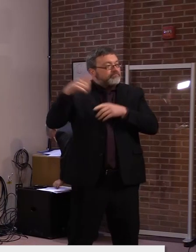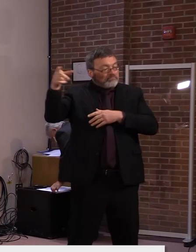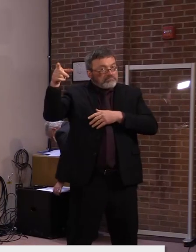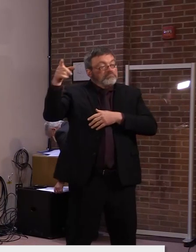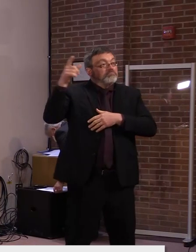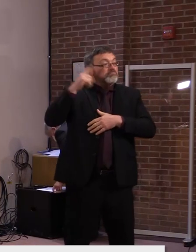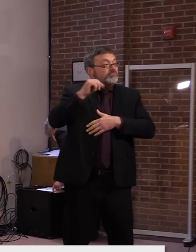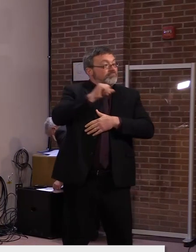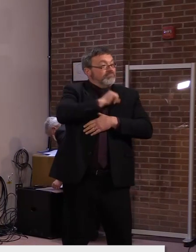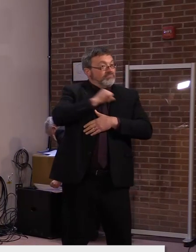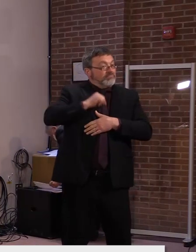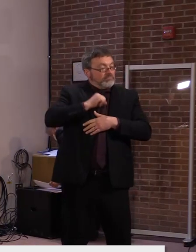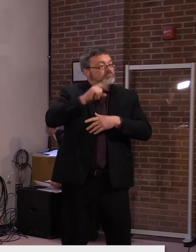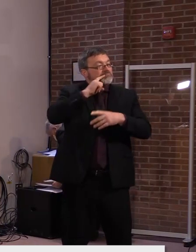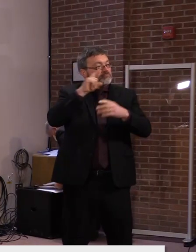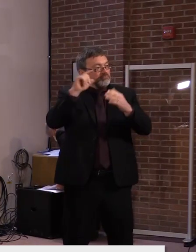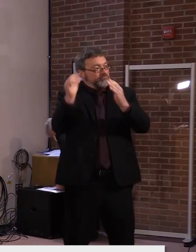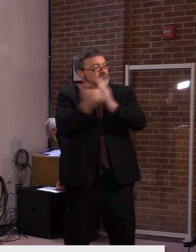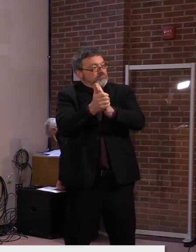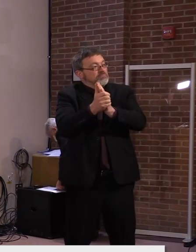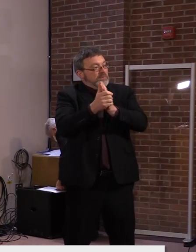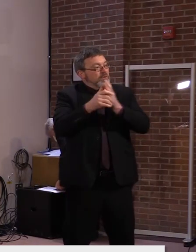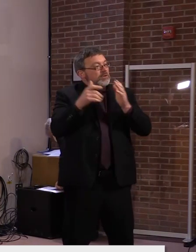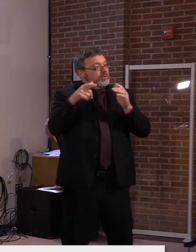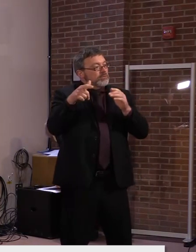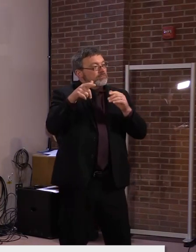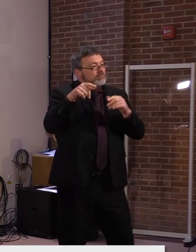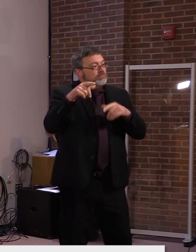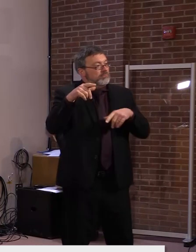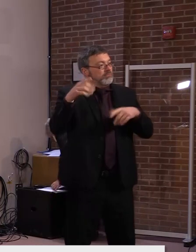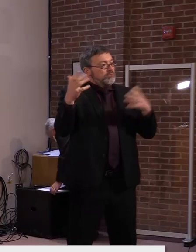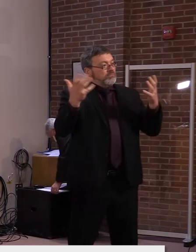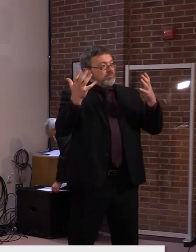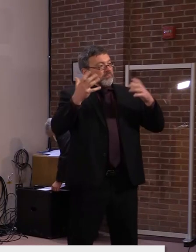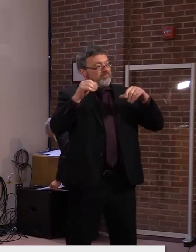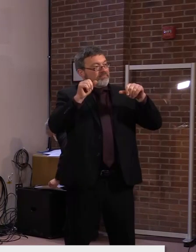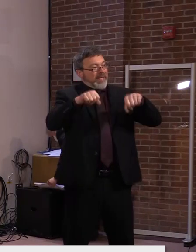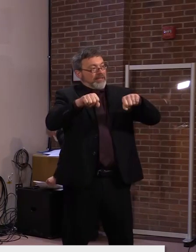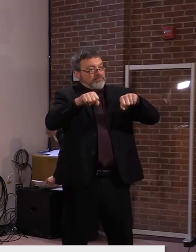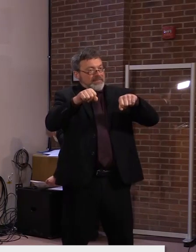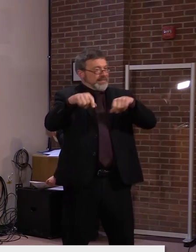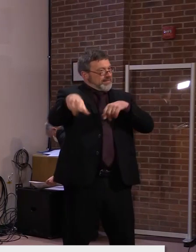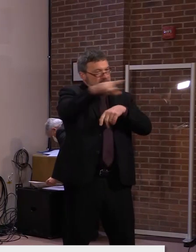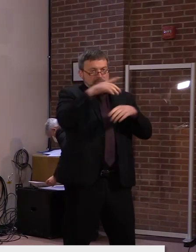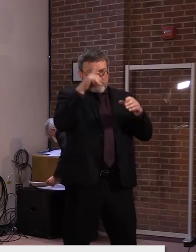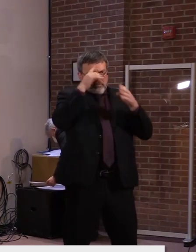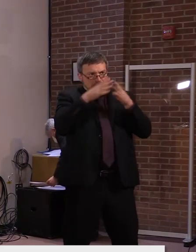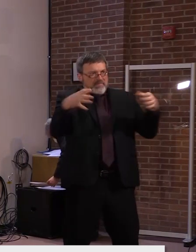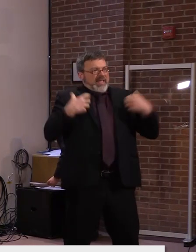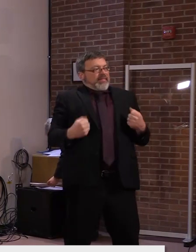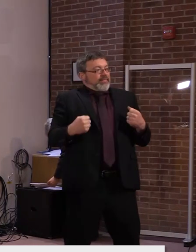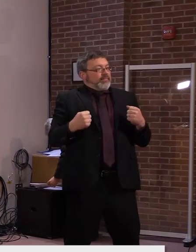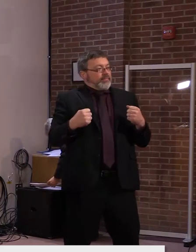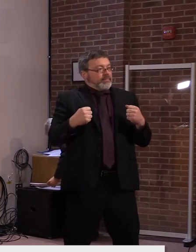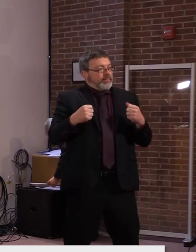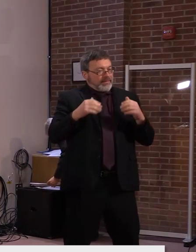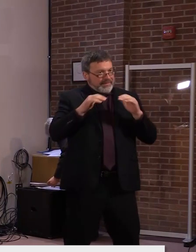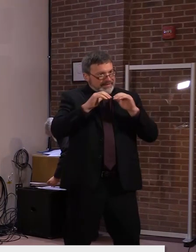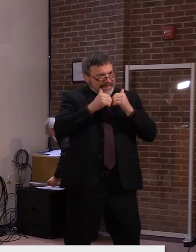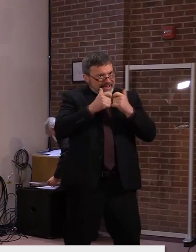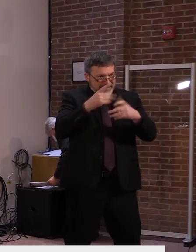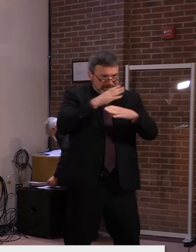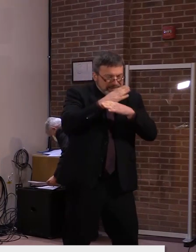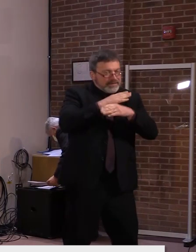quote, all possible public health measures to reduce COVID-19 spread.